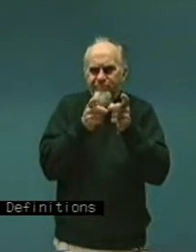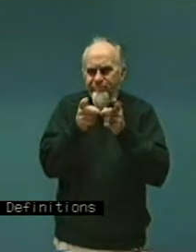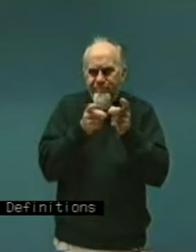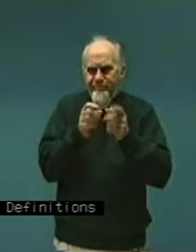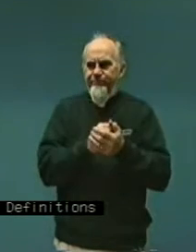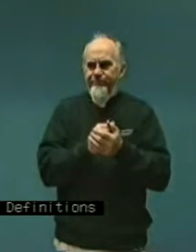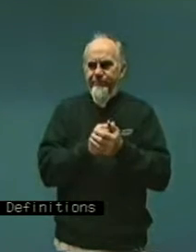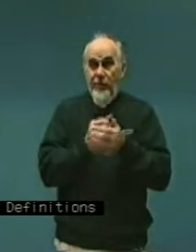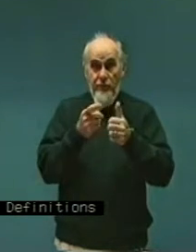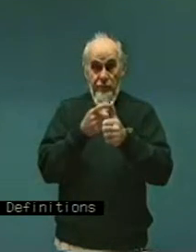Definitions.